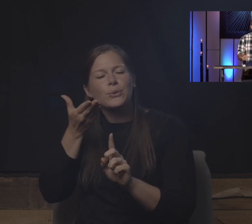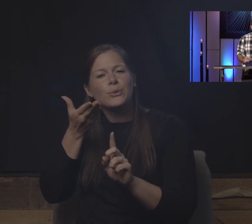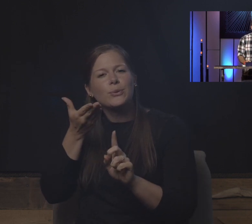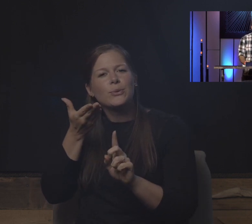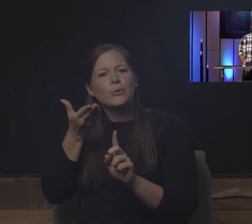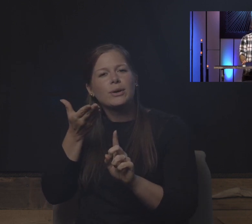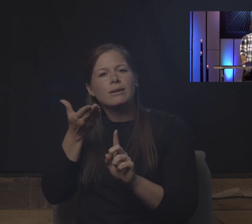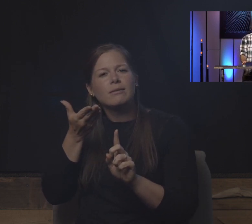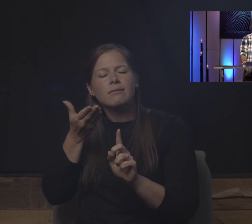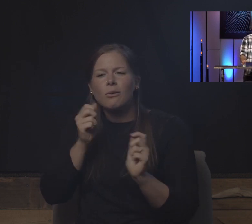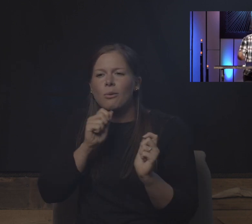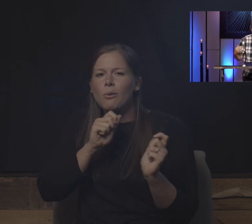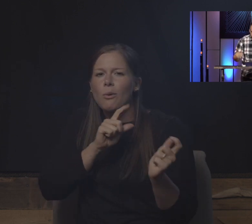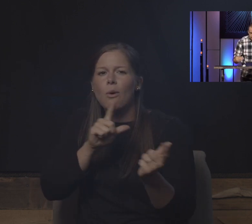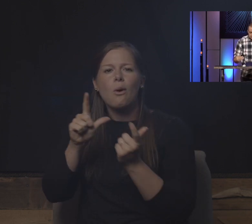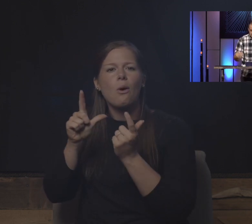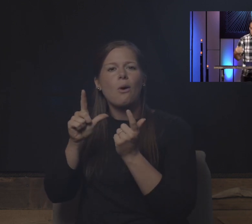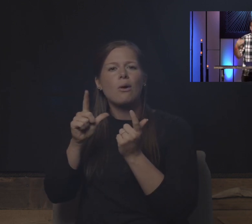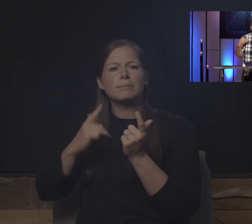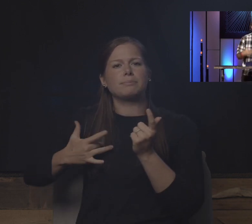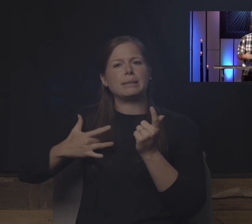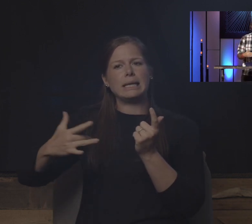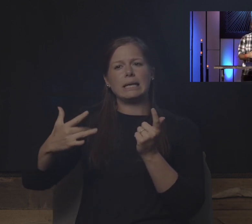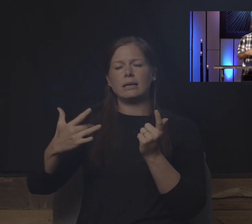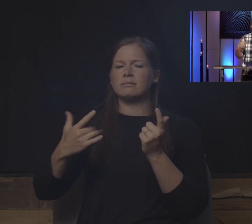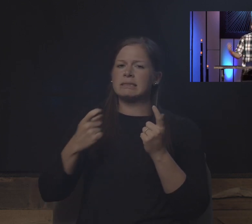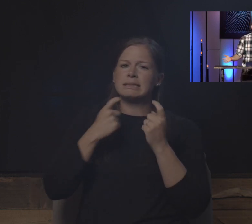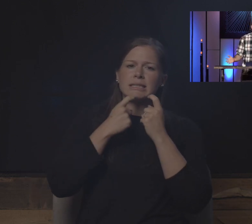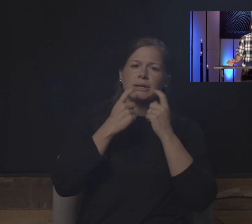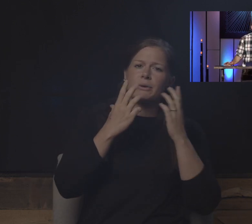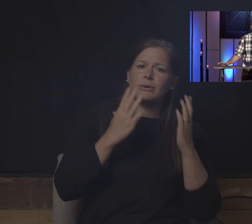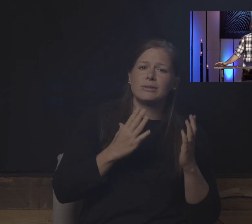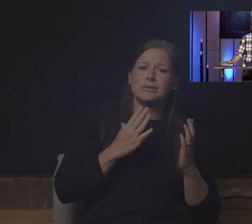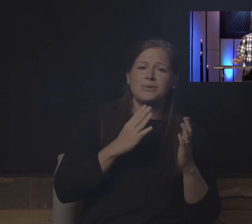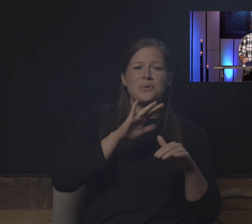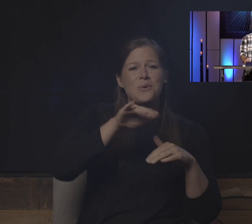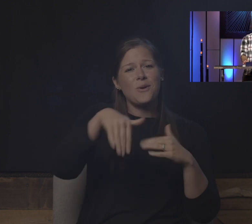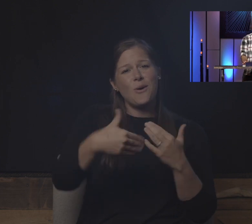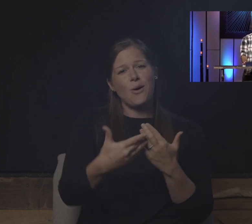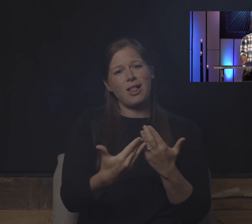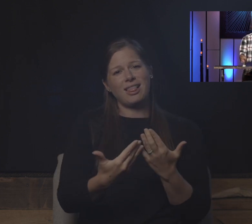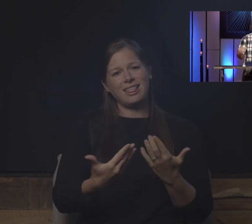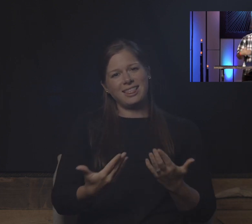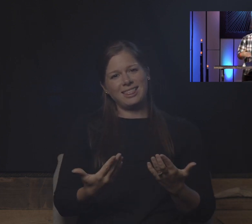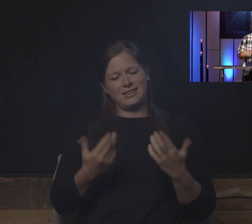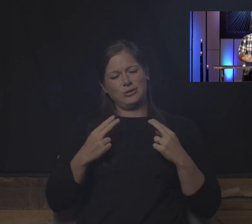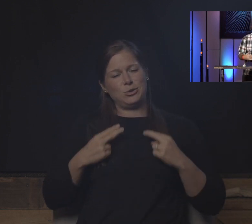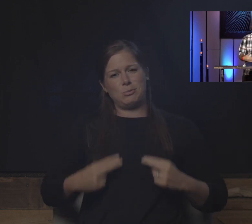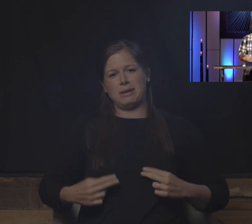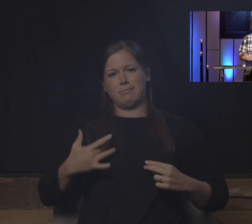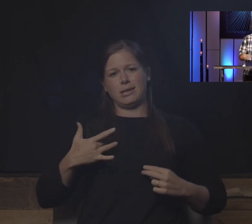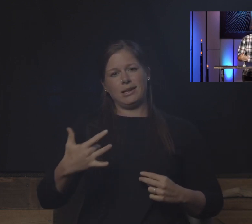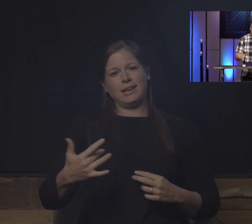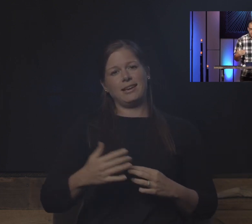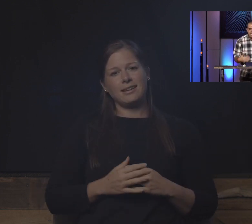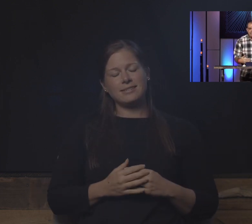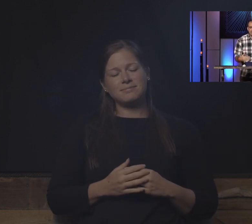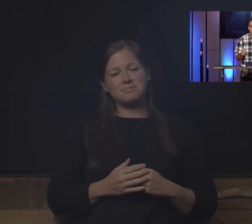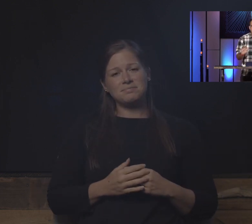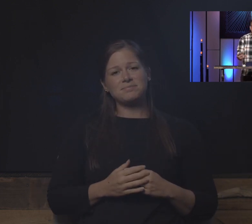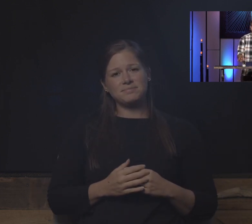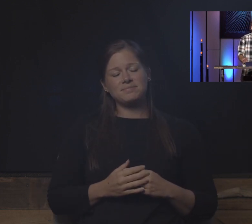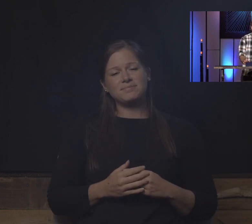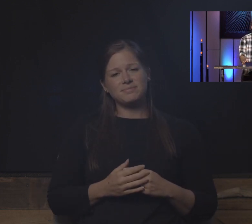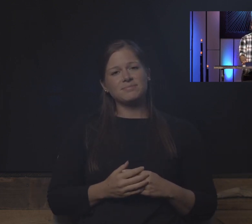disposition towards disobedience. Every one of us is a chip off the same rebellious block. This is humanity without God. This is